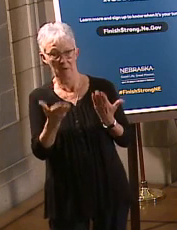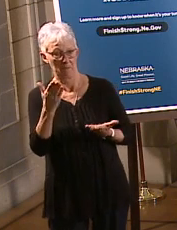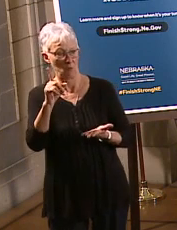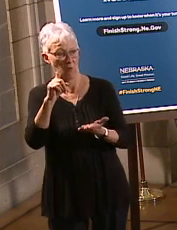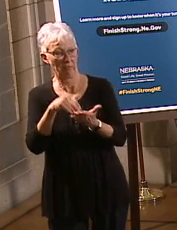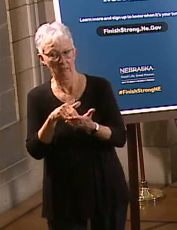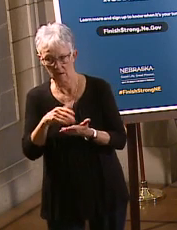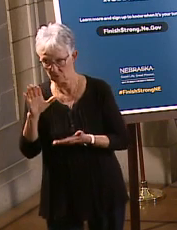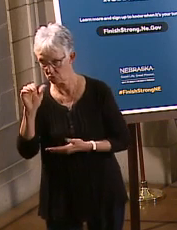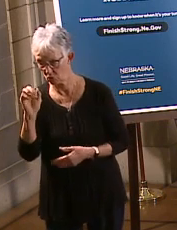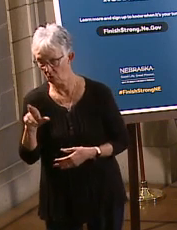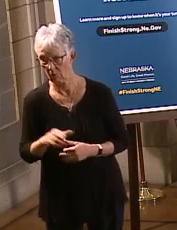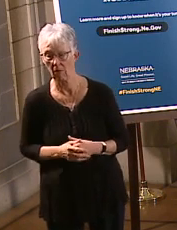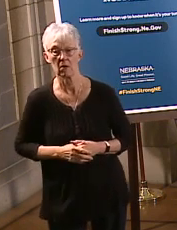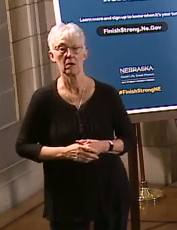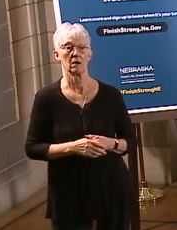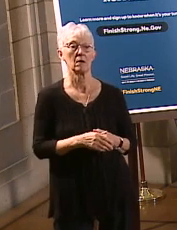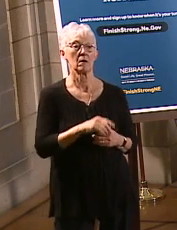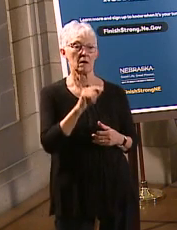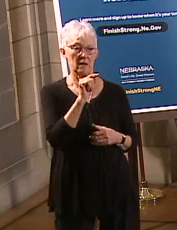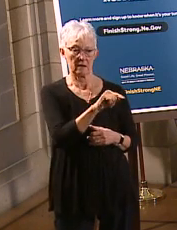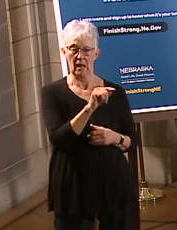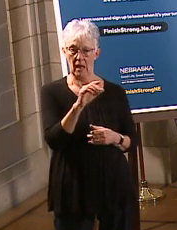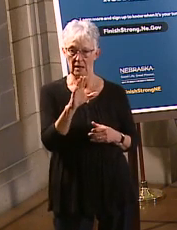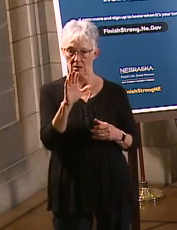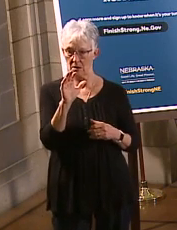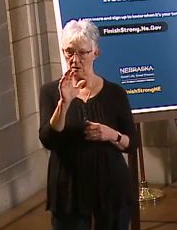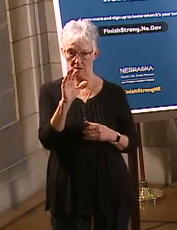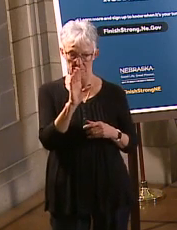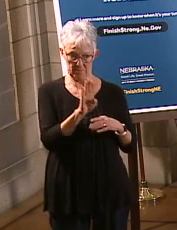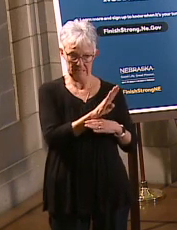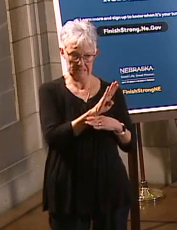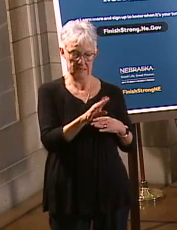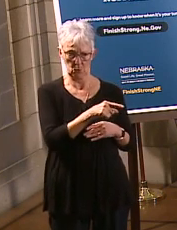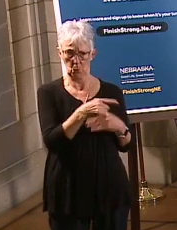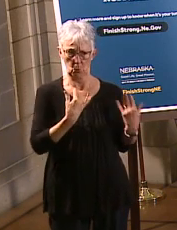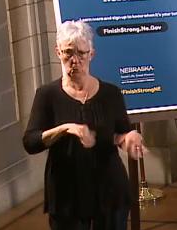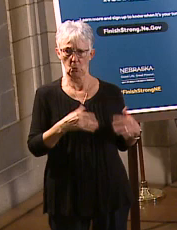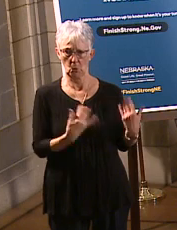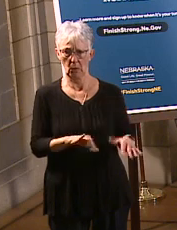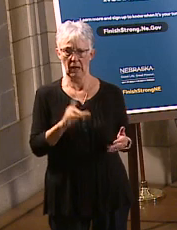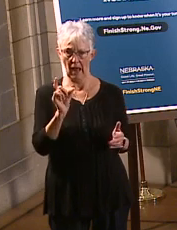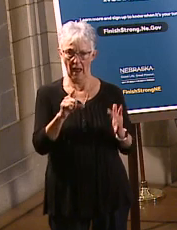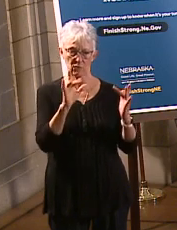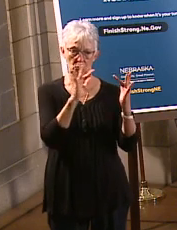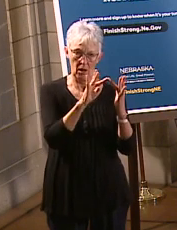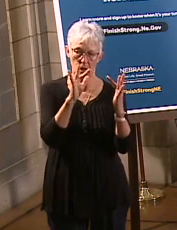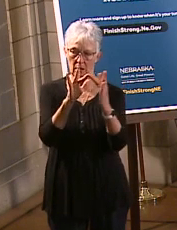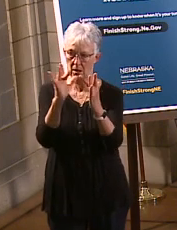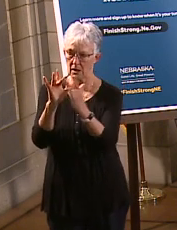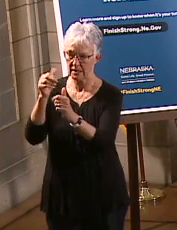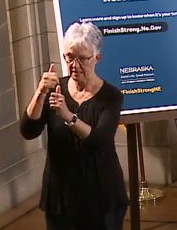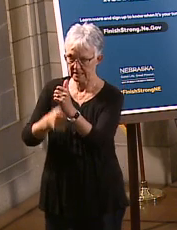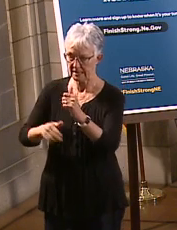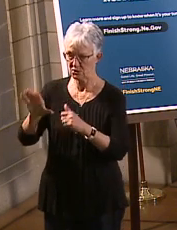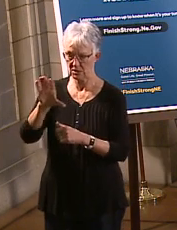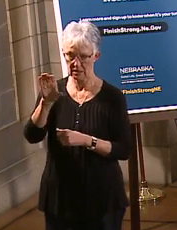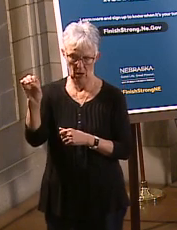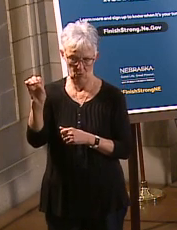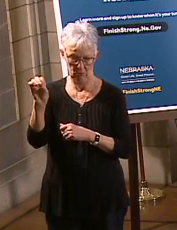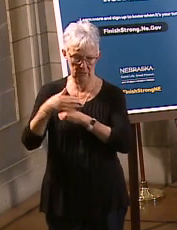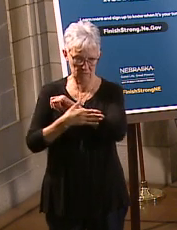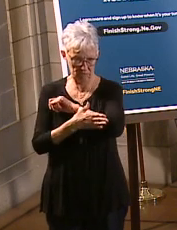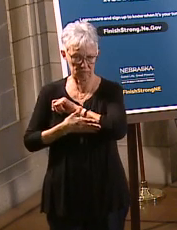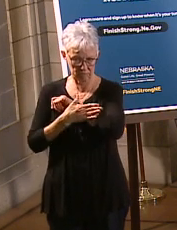which are registered in multiple counties, that particular business would previously have to contact each county, either in person or through